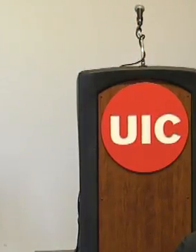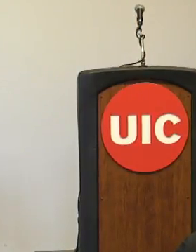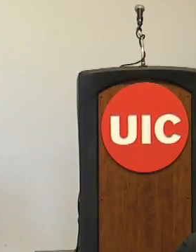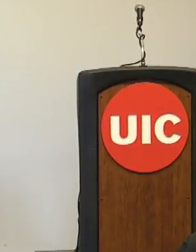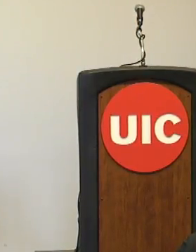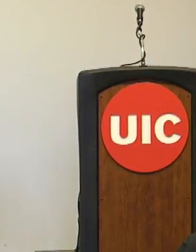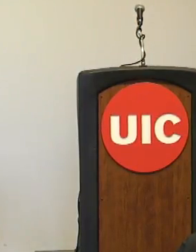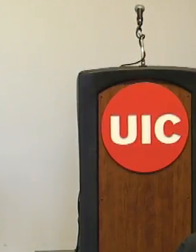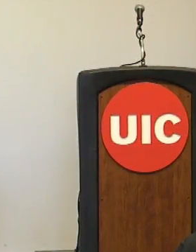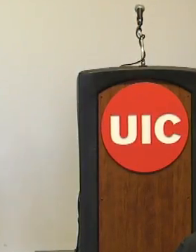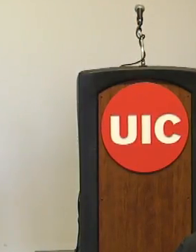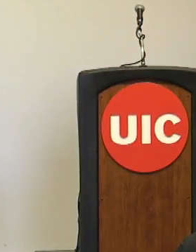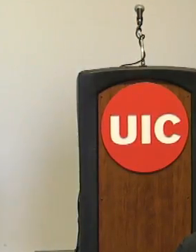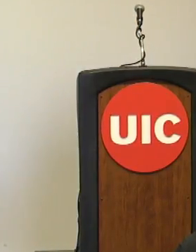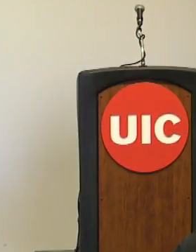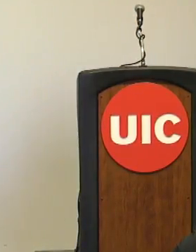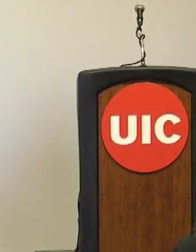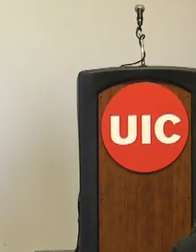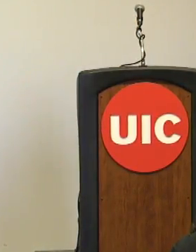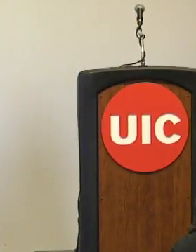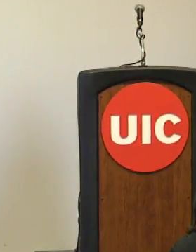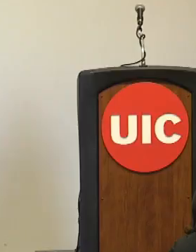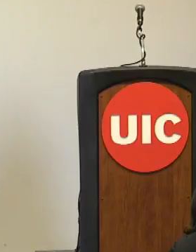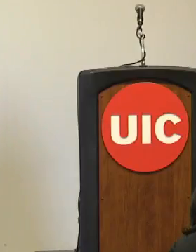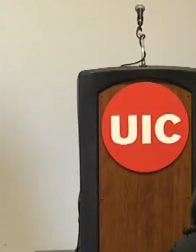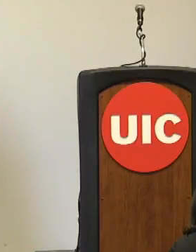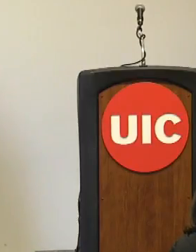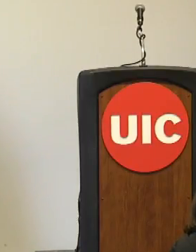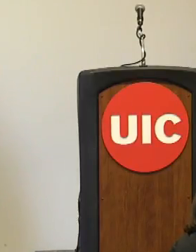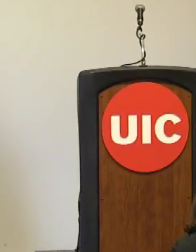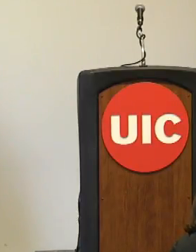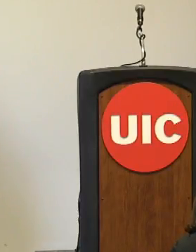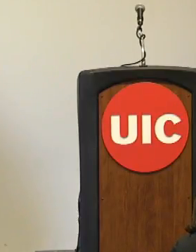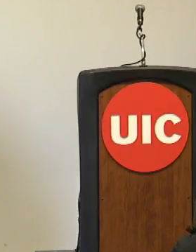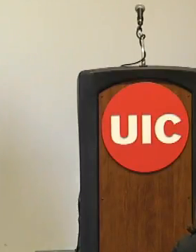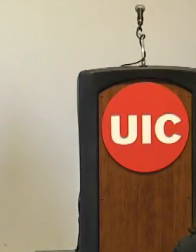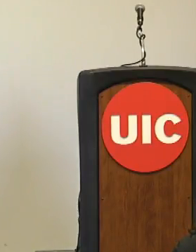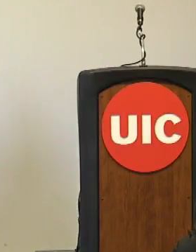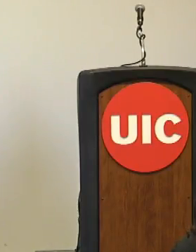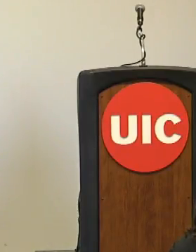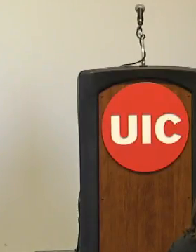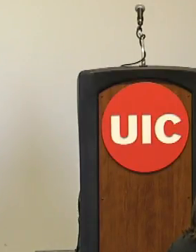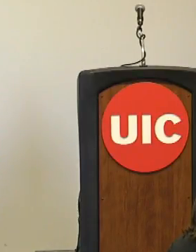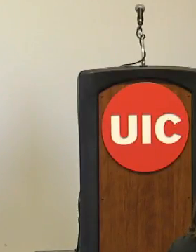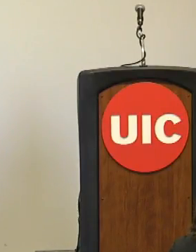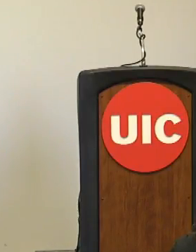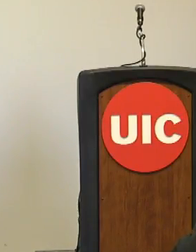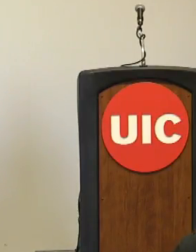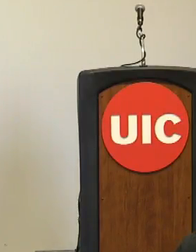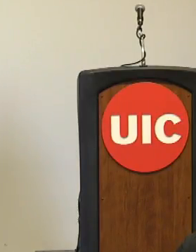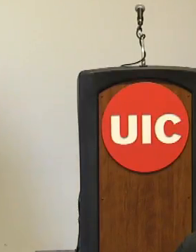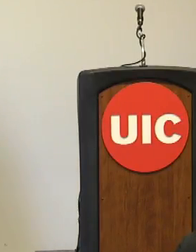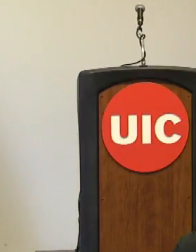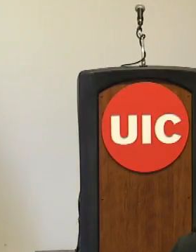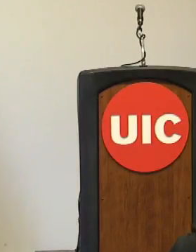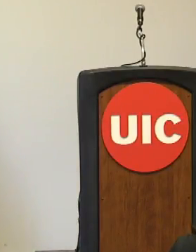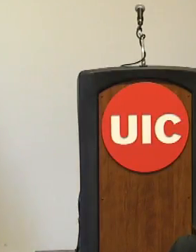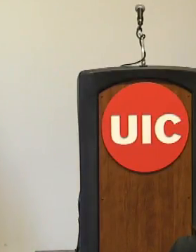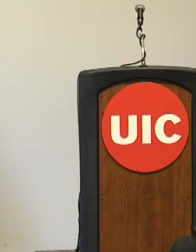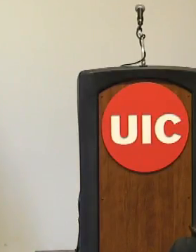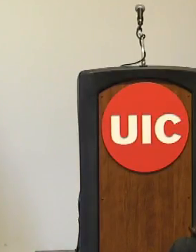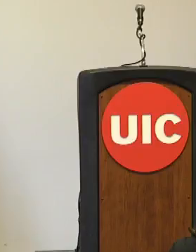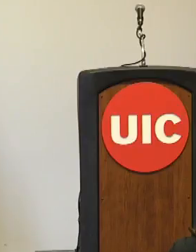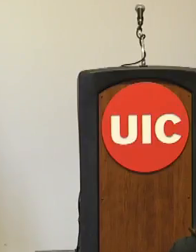This is good, actually. I was hoping we didn't have to sit there during her whole talk. Great. Yeah, yeah. In and out. Okay. Great. And I